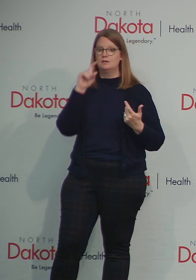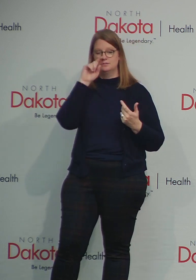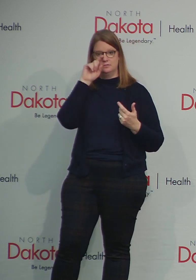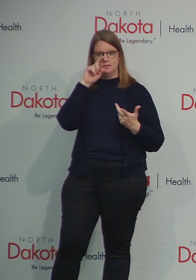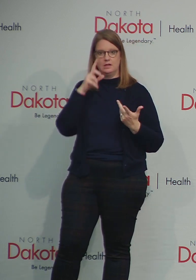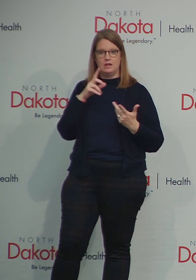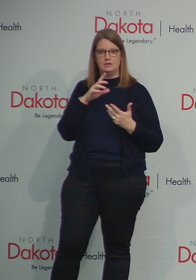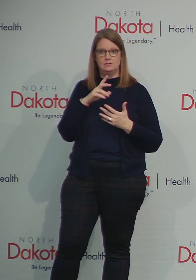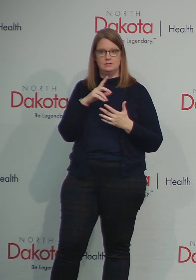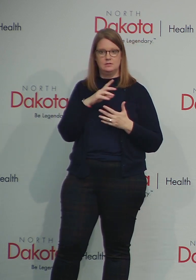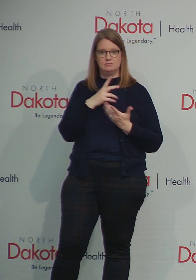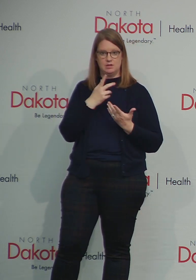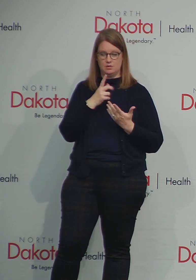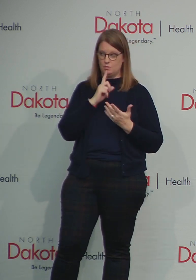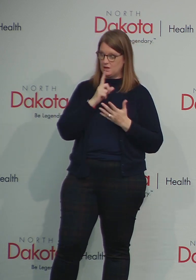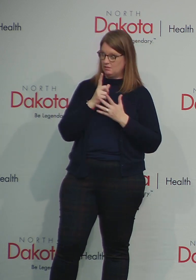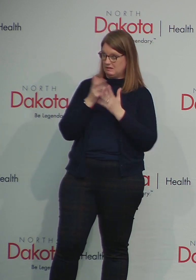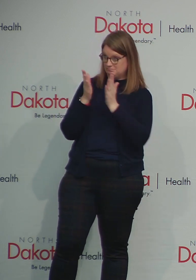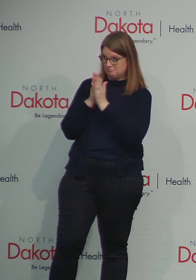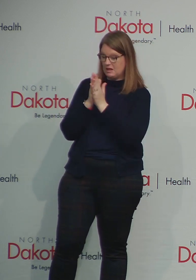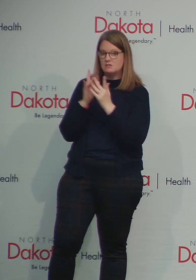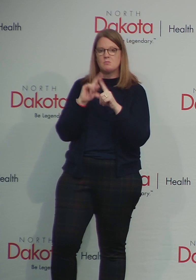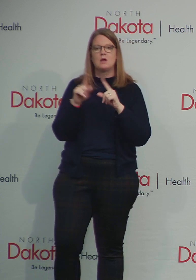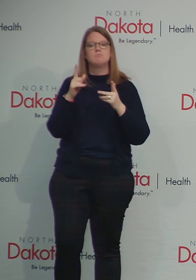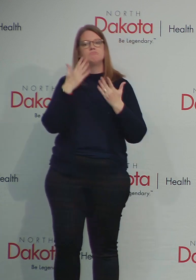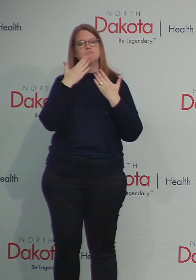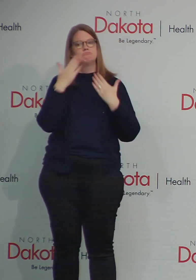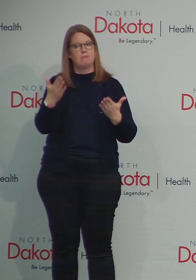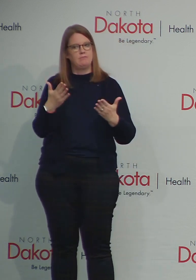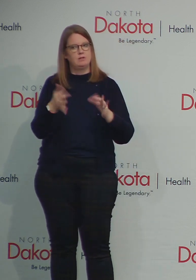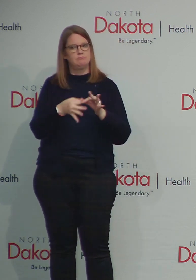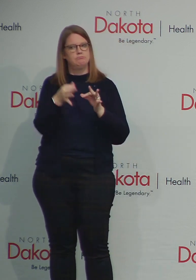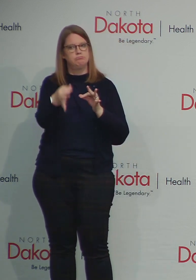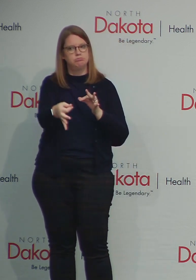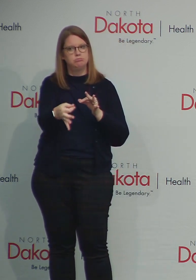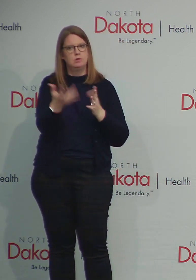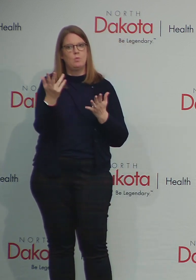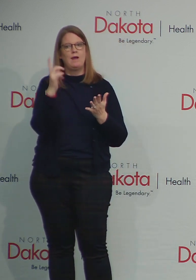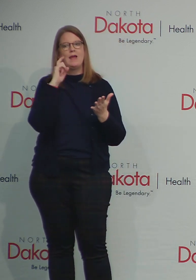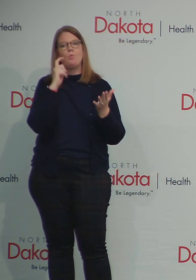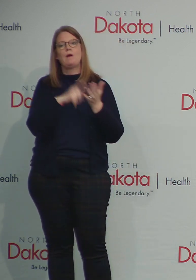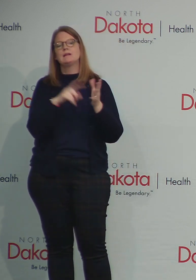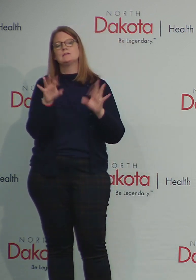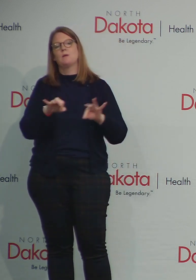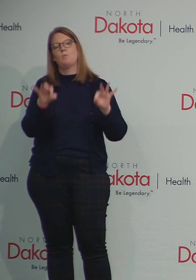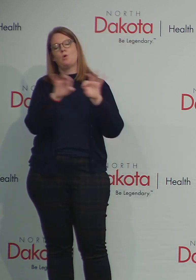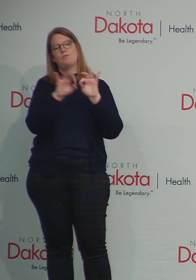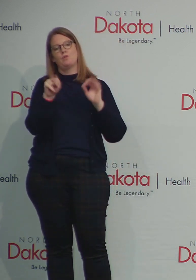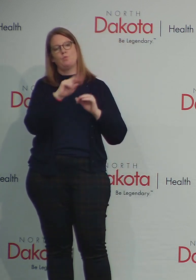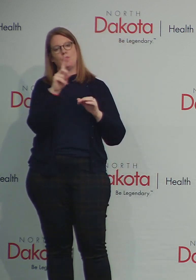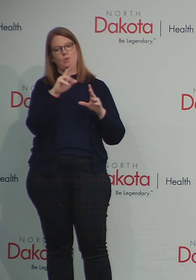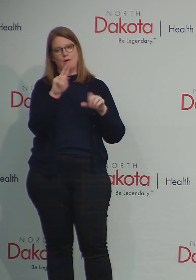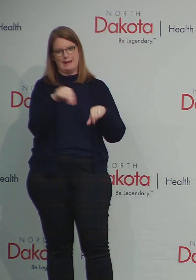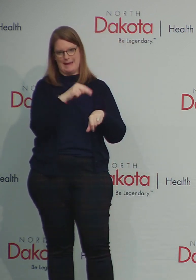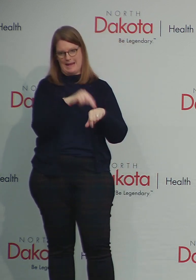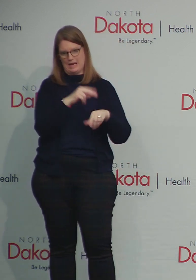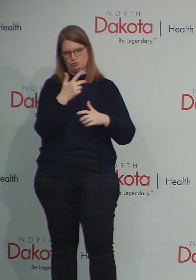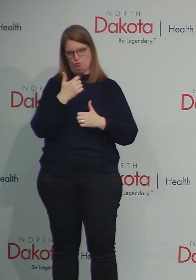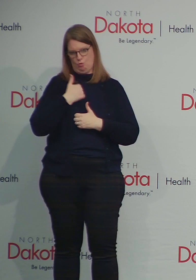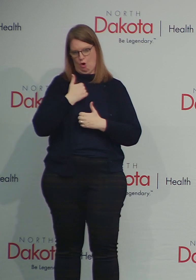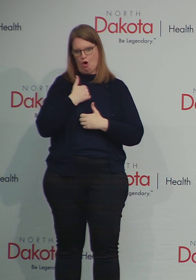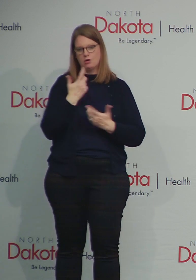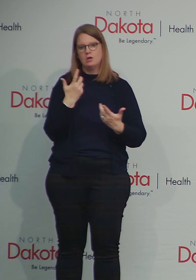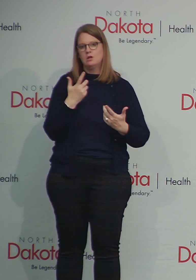right military channels, but we're grateful to have received the extension because it recognized the importance of the North Dakota National Guard, the role